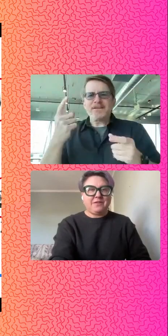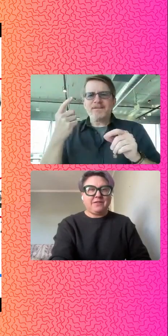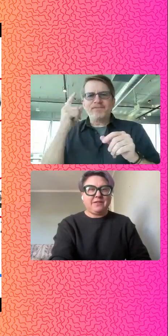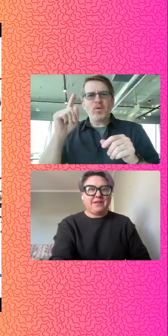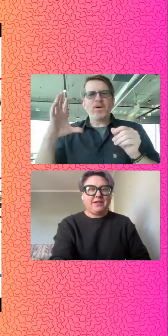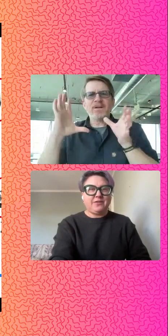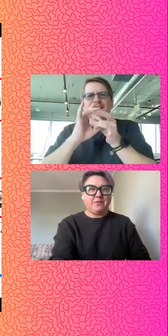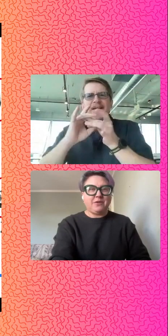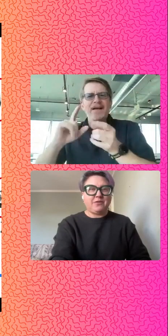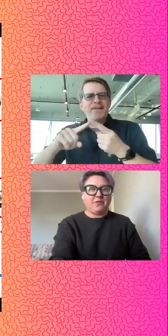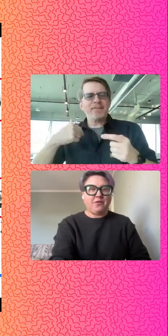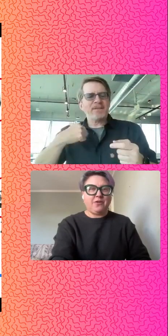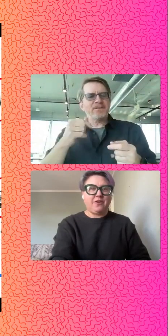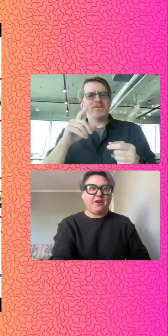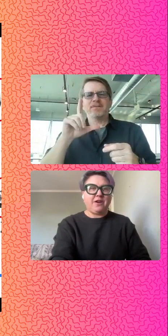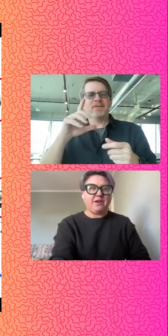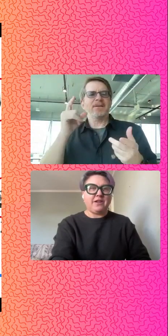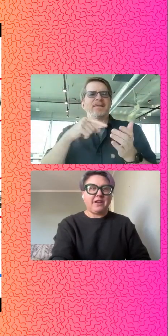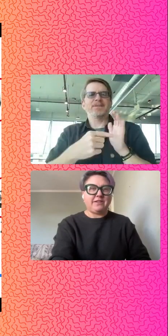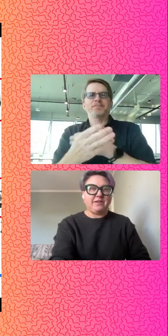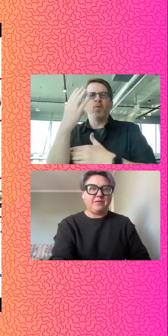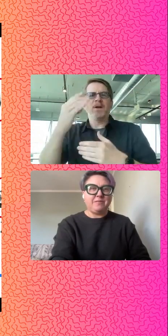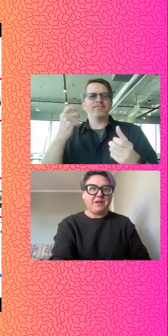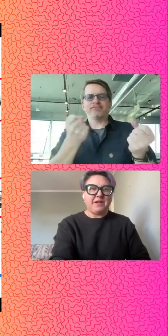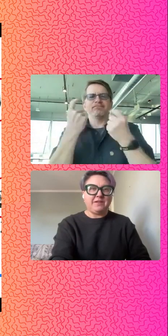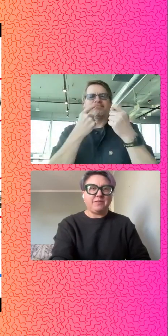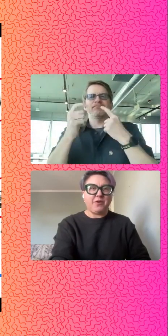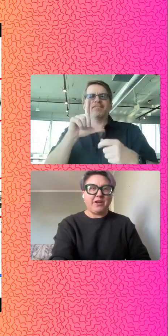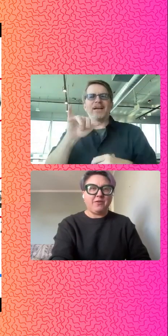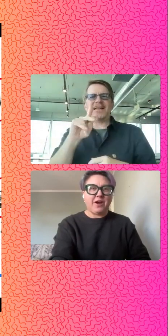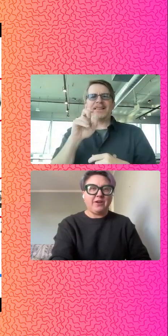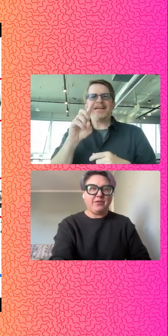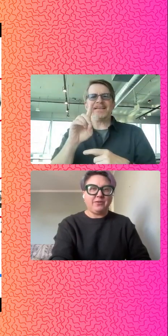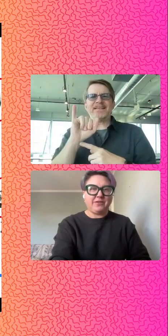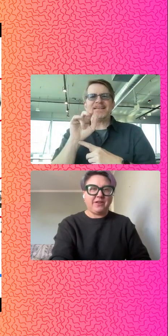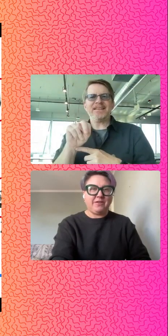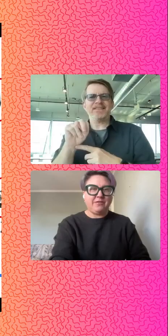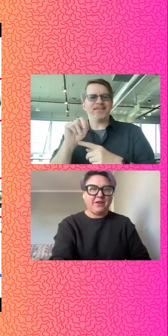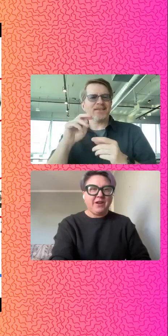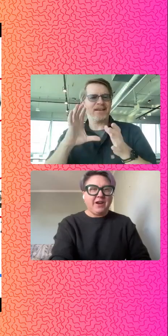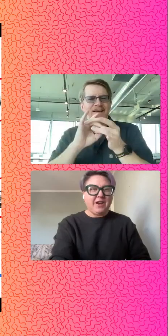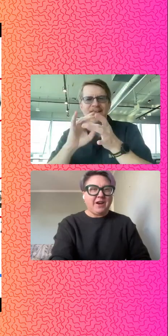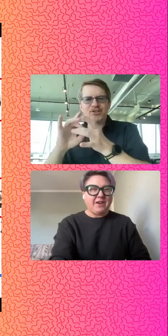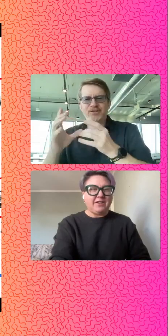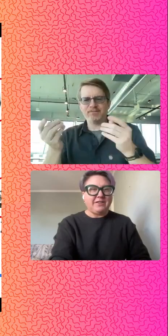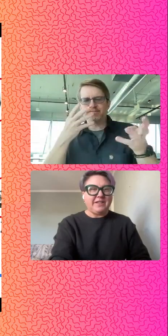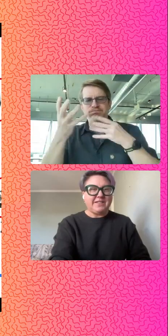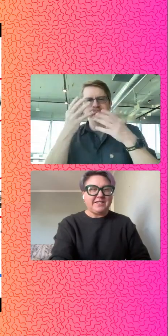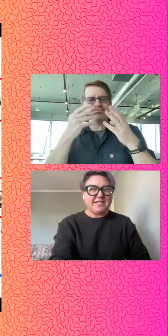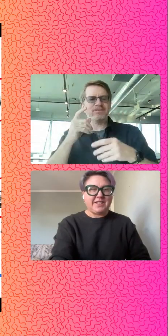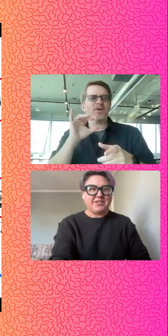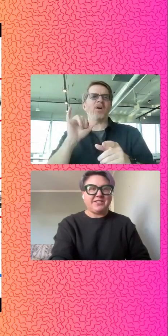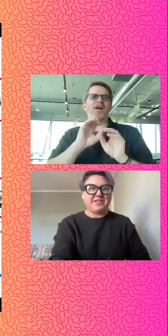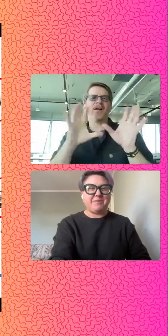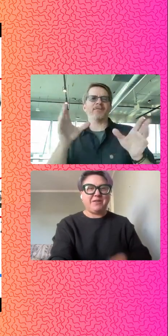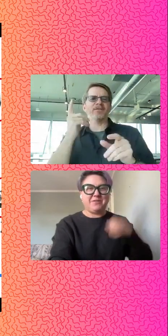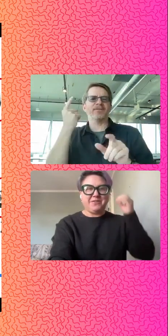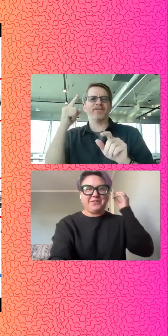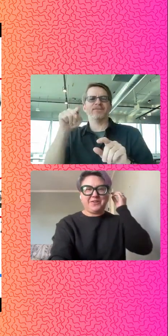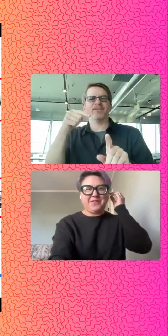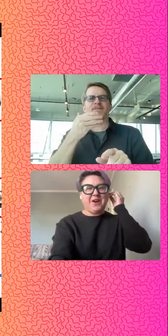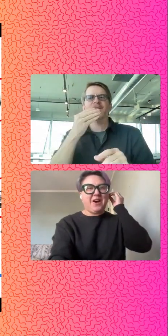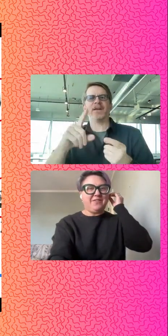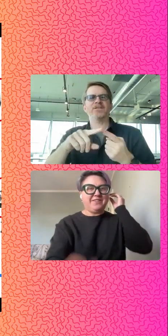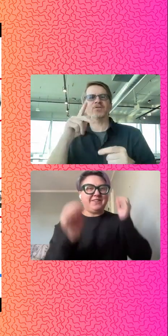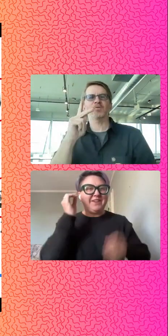Hey everyone, thank you so much for connecting me this morning. I know there was a lot of LinkedIn connections coming